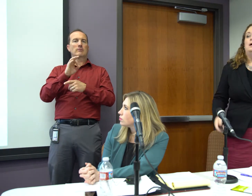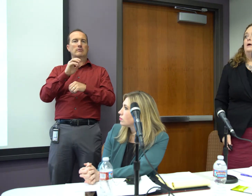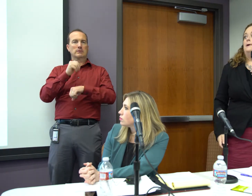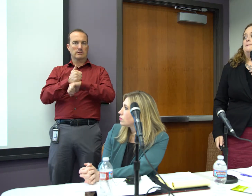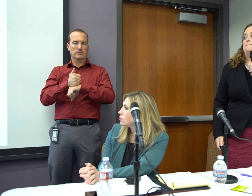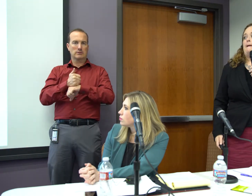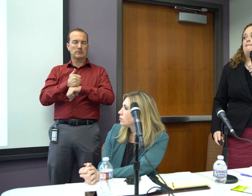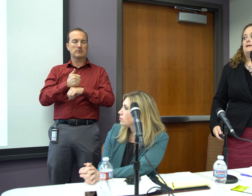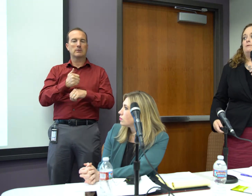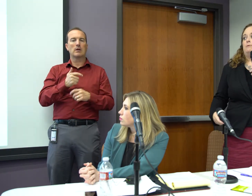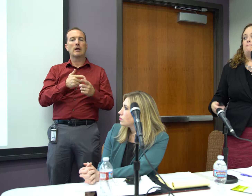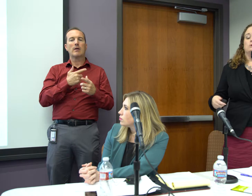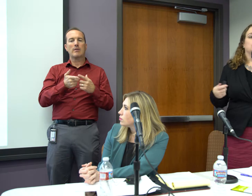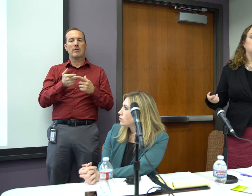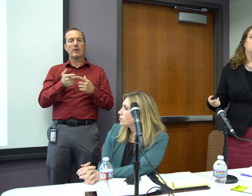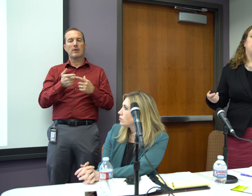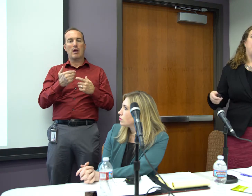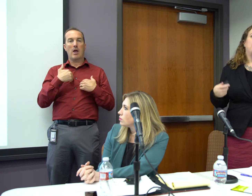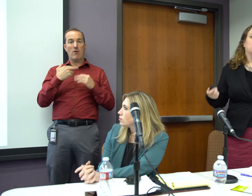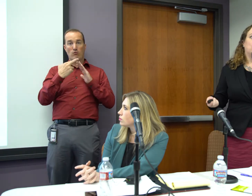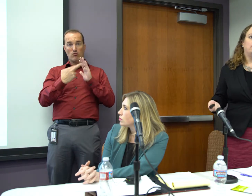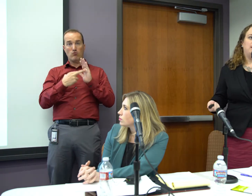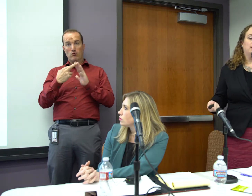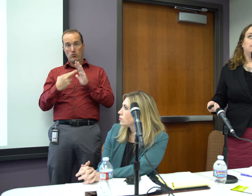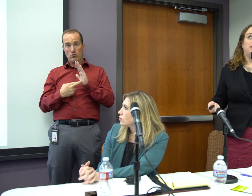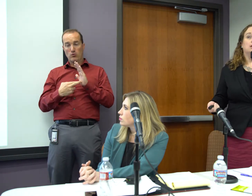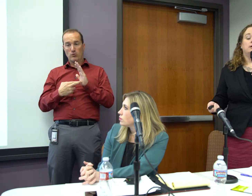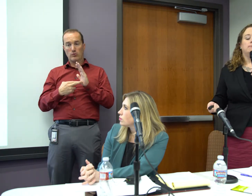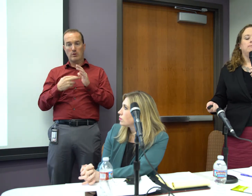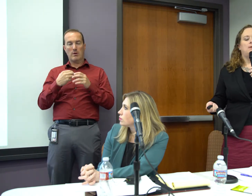setting, and then enforce rules that may make